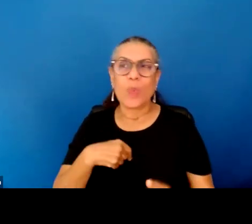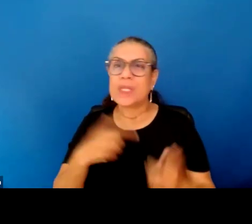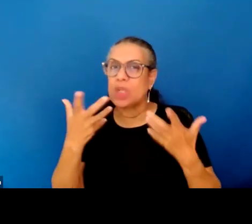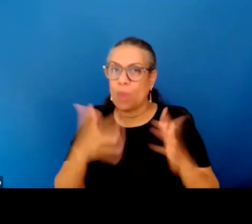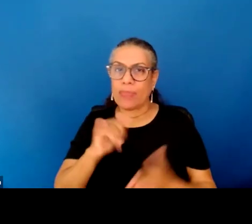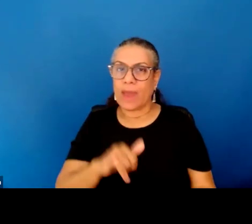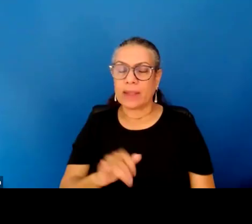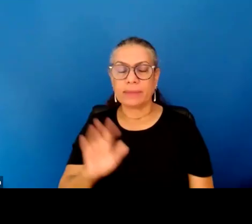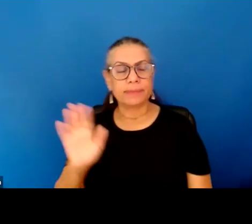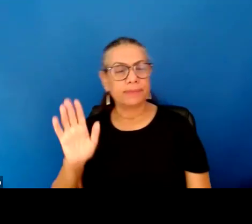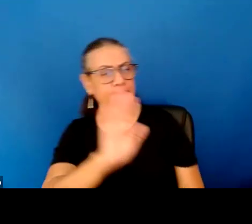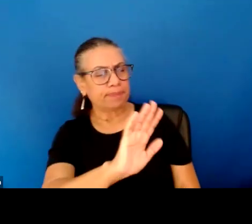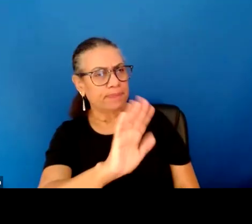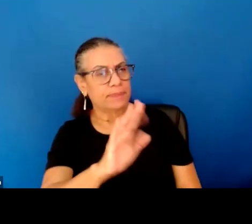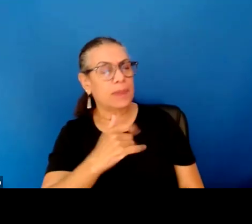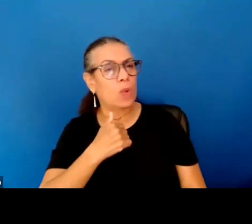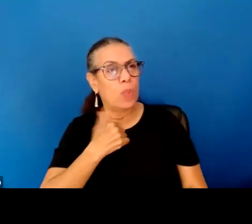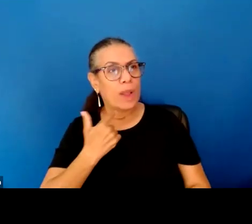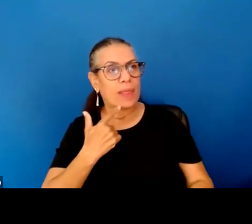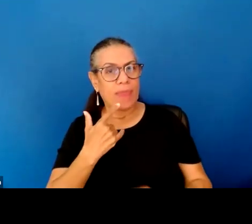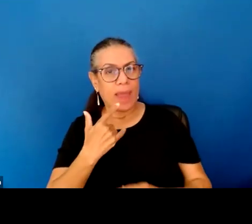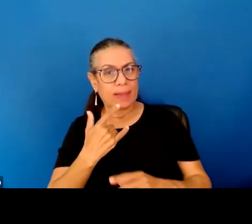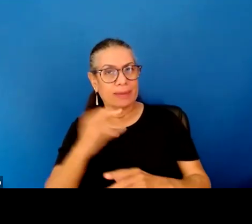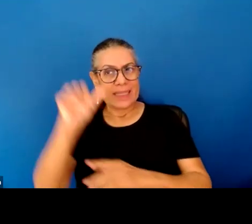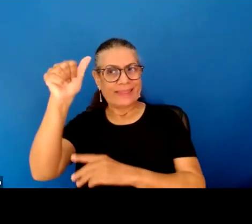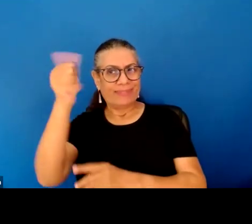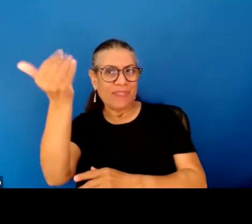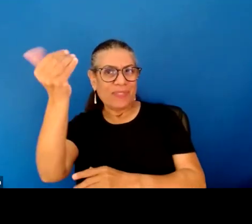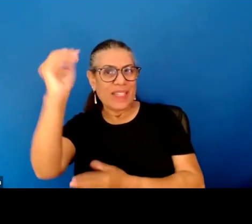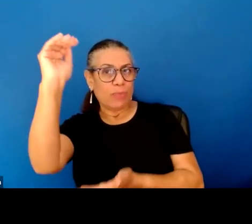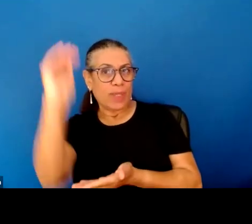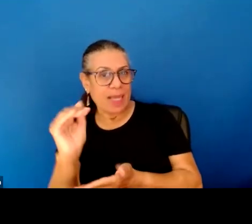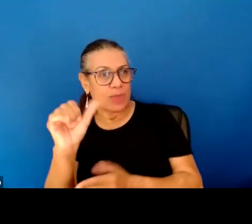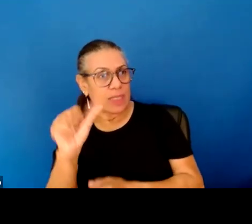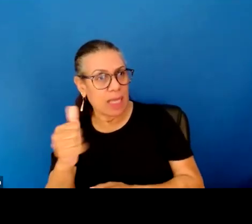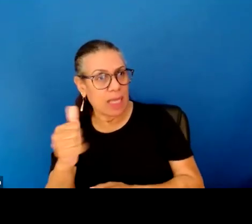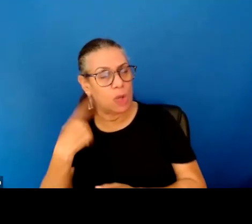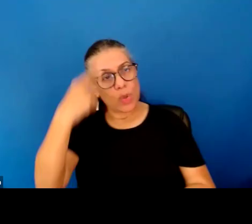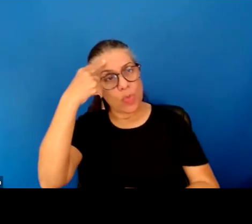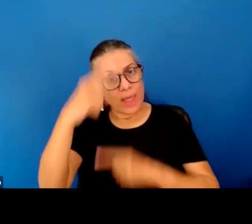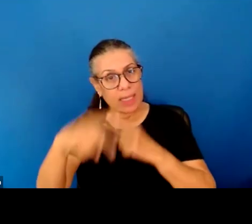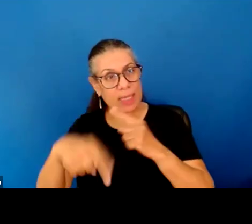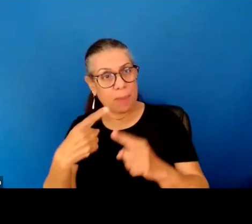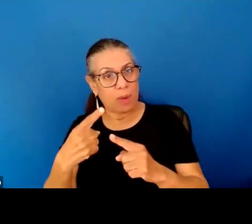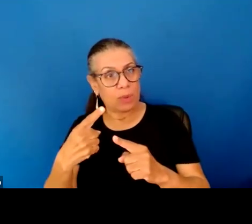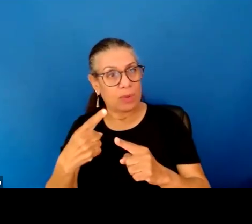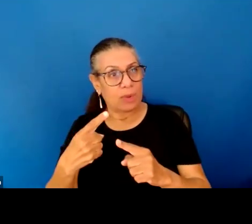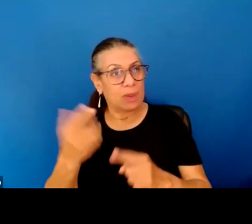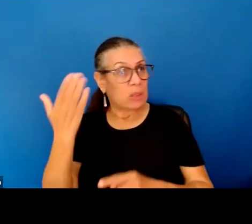differential calculated in the absence of the potential points for other students or in the existing